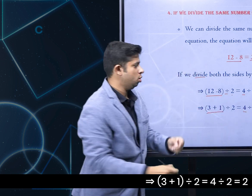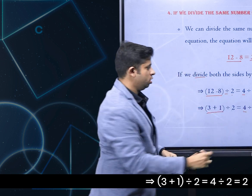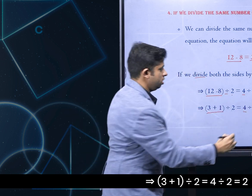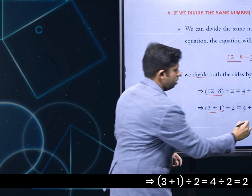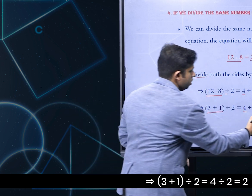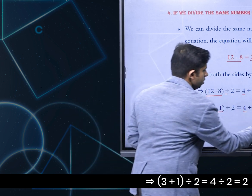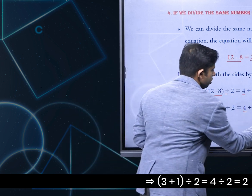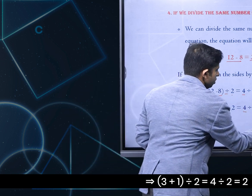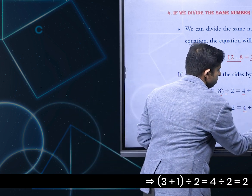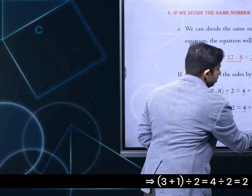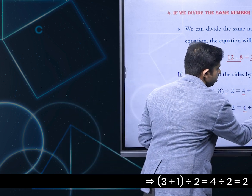equals to 2.